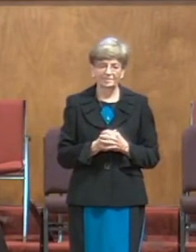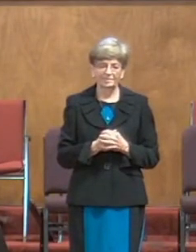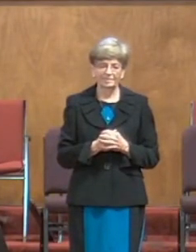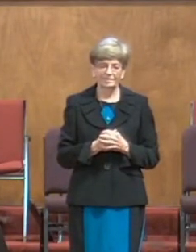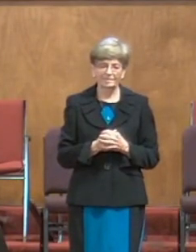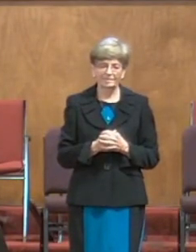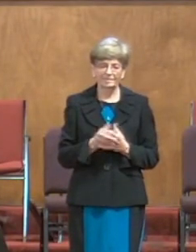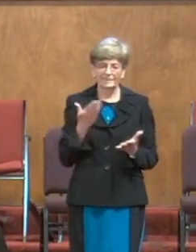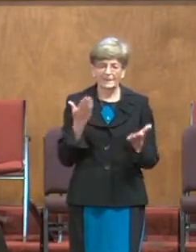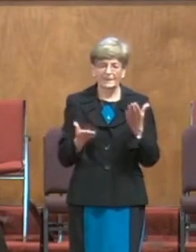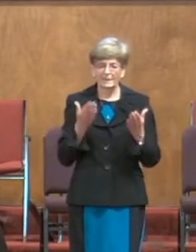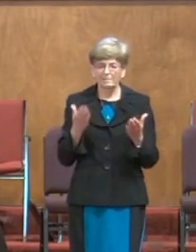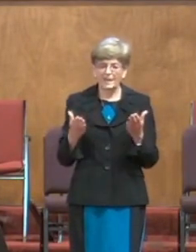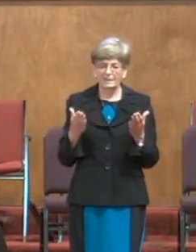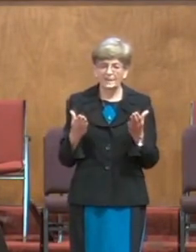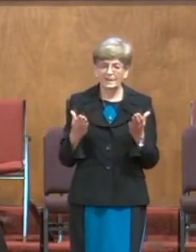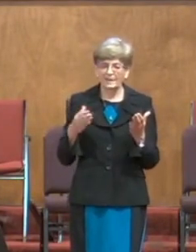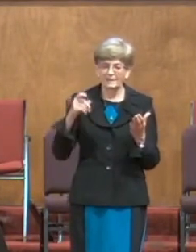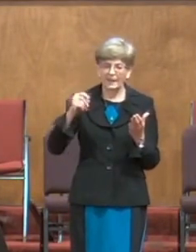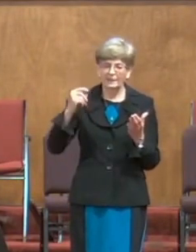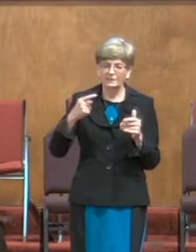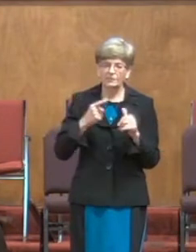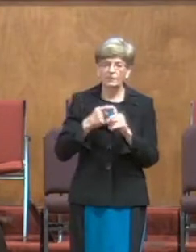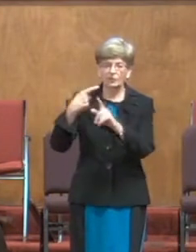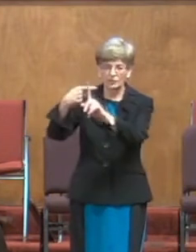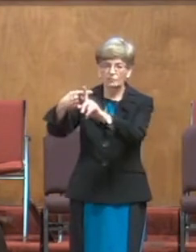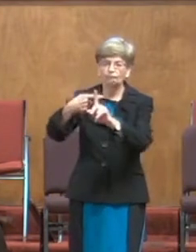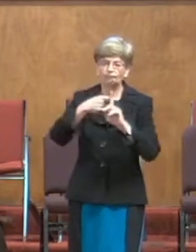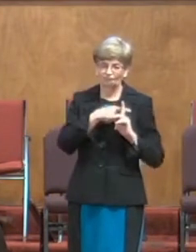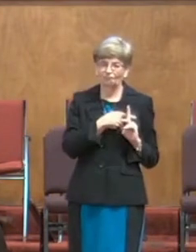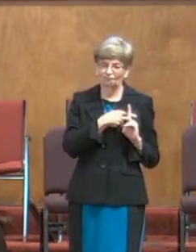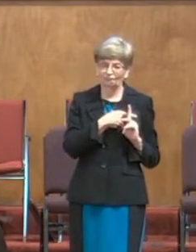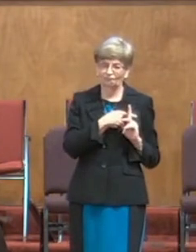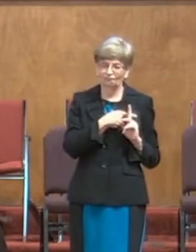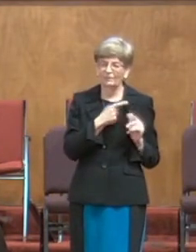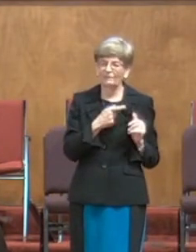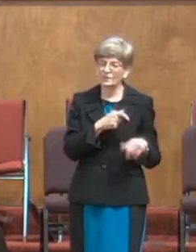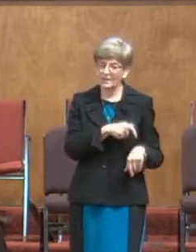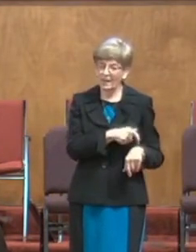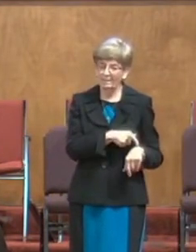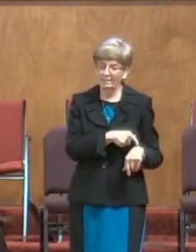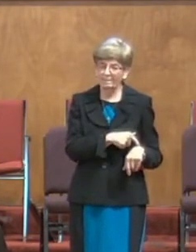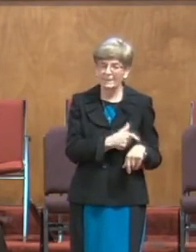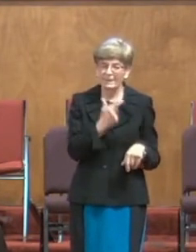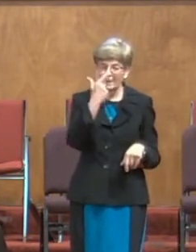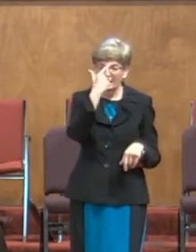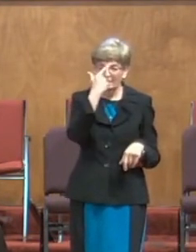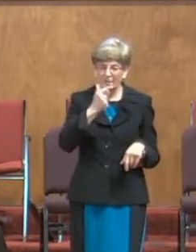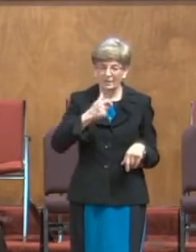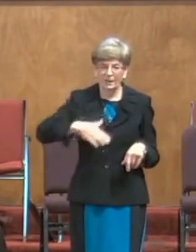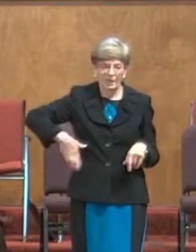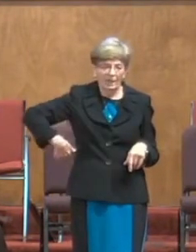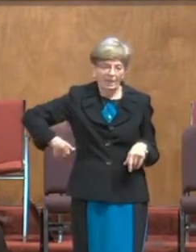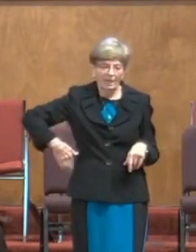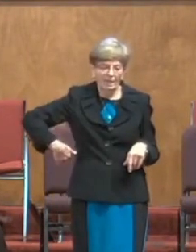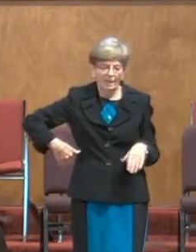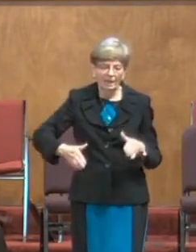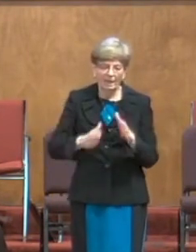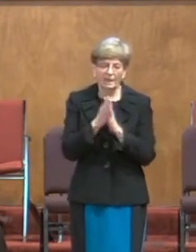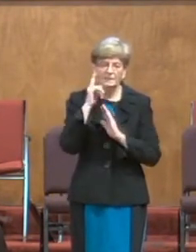may need to confess you as their Savior and Lord for the very first time, because they've never asked you to forgive